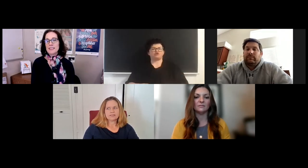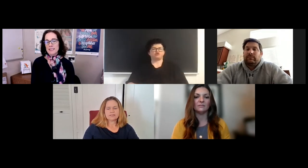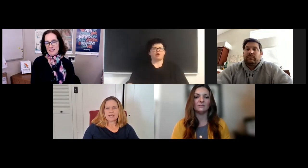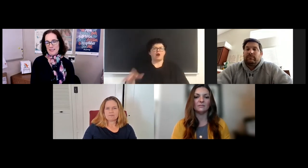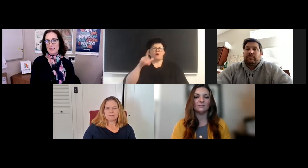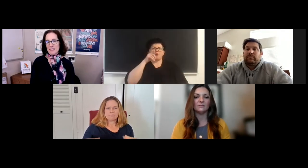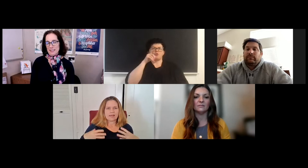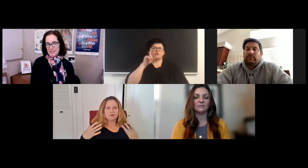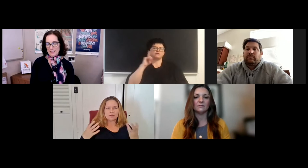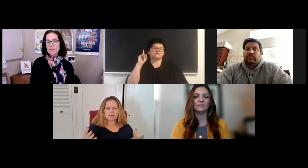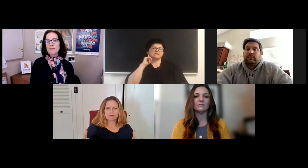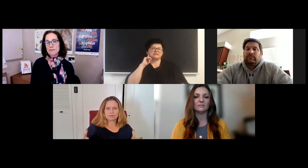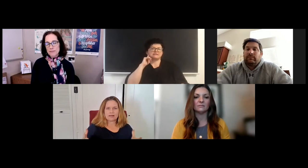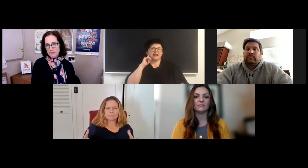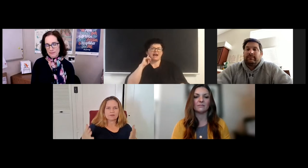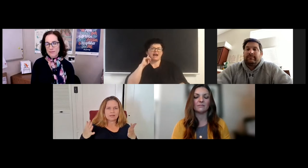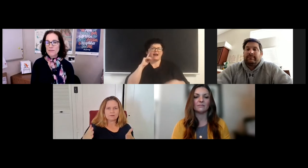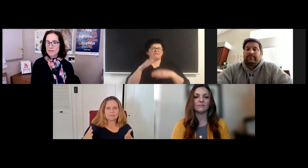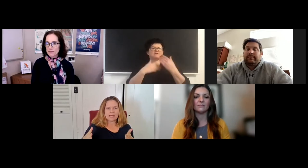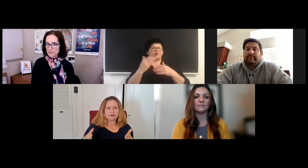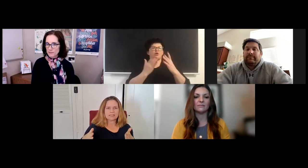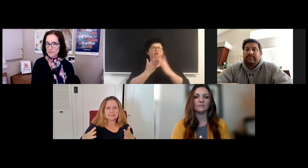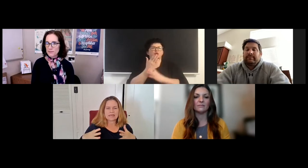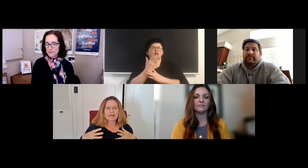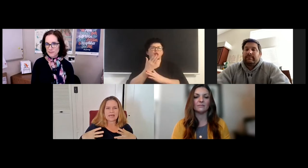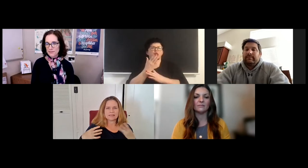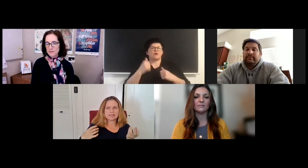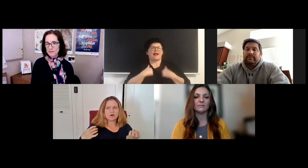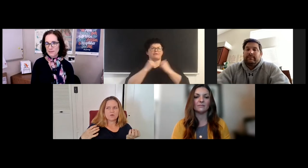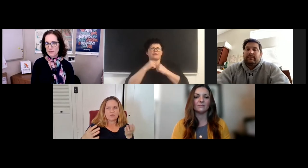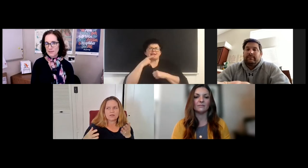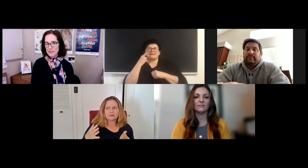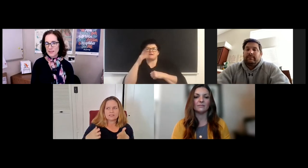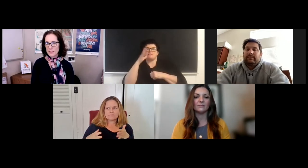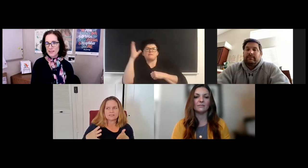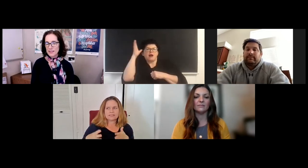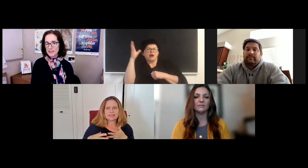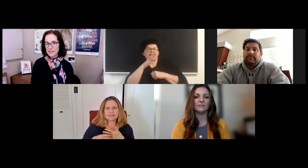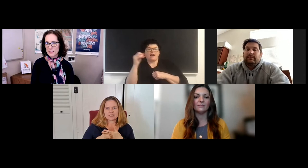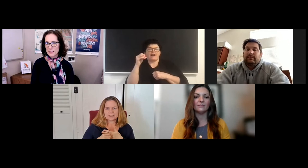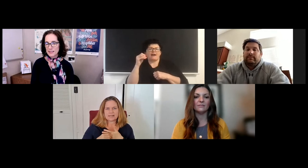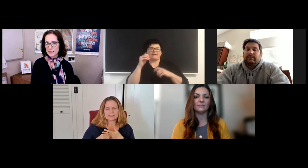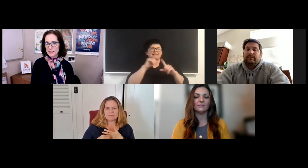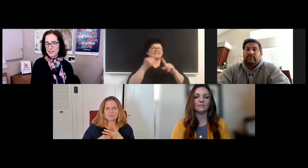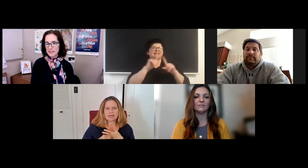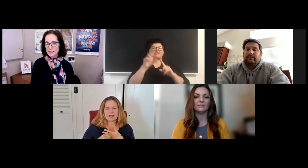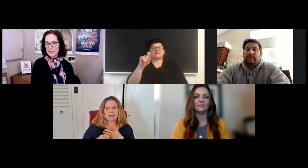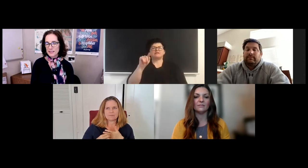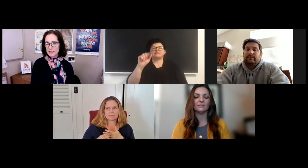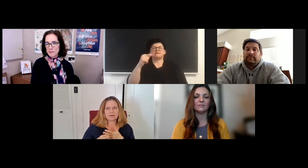is deaf and going through life with hearing parents and, you know, different stages. And that's